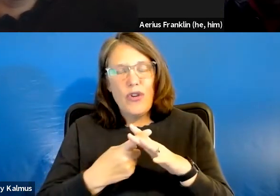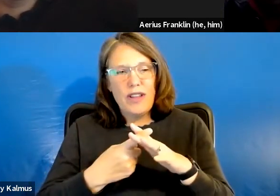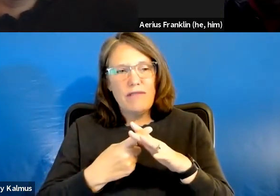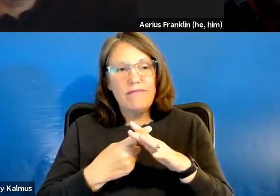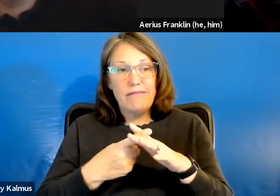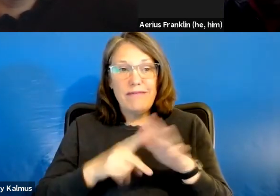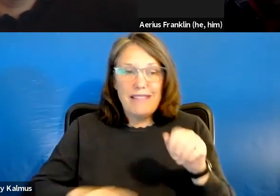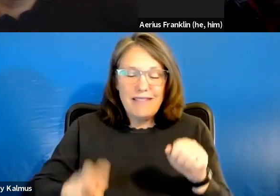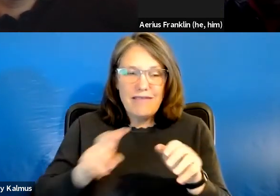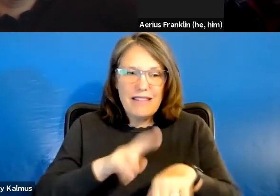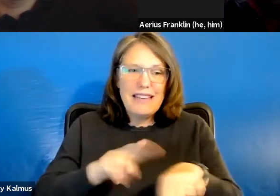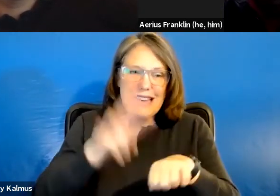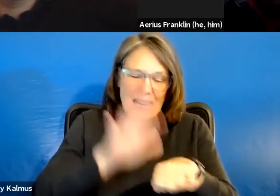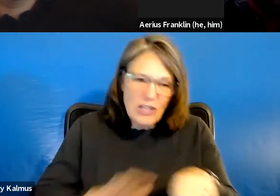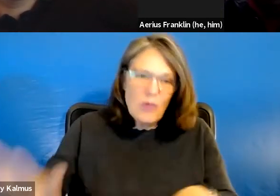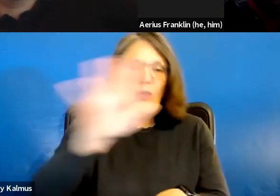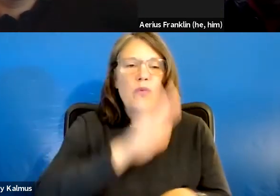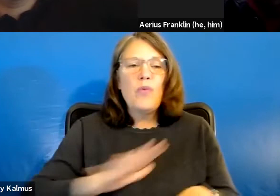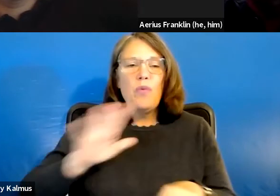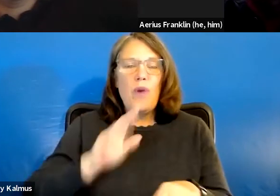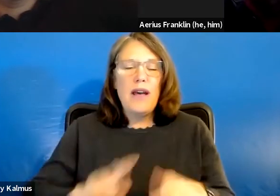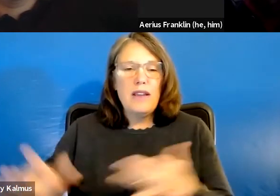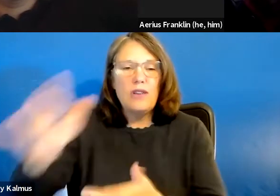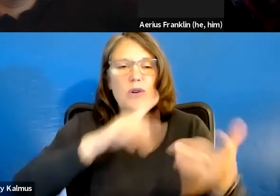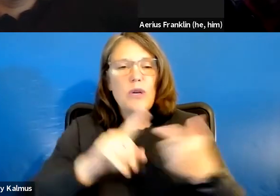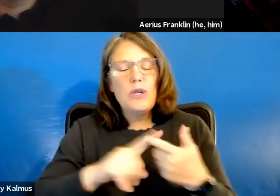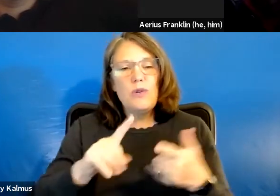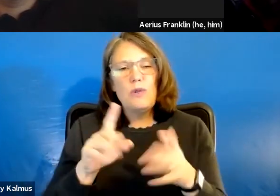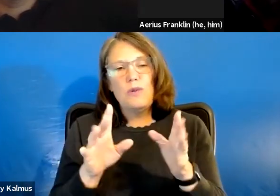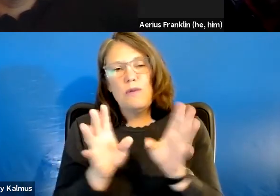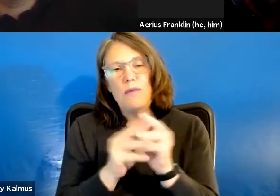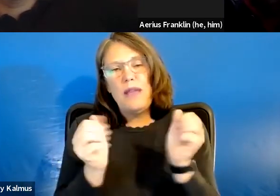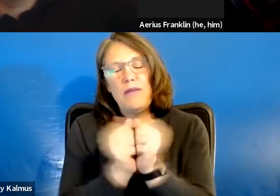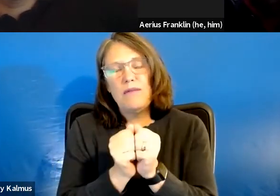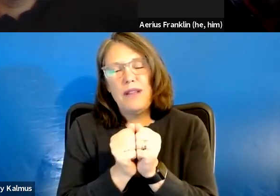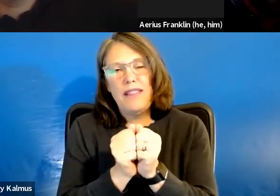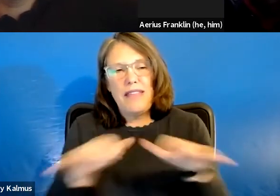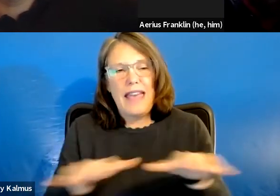and individuals with disabilities. Go.